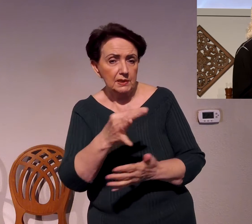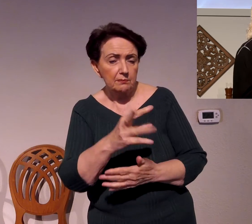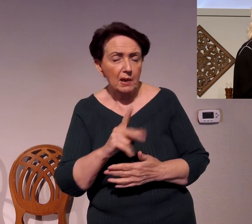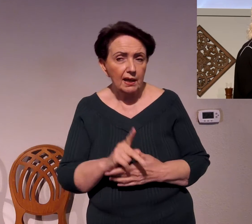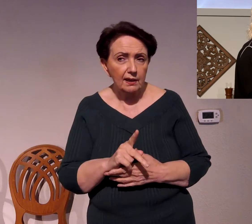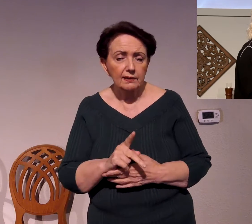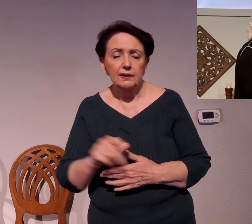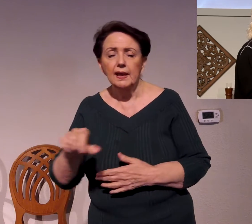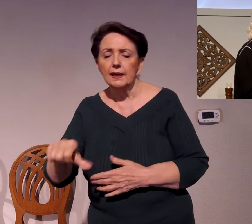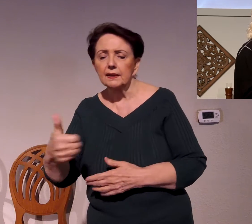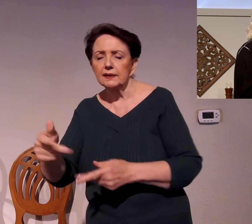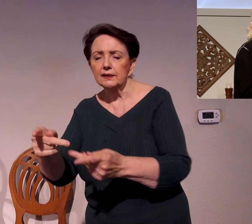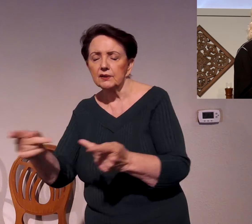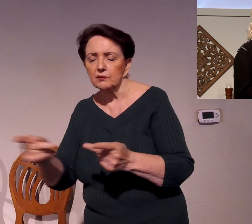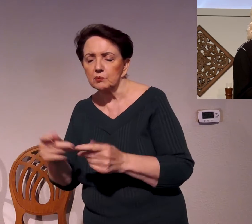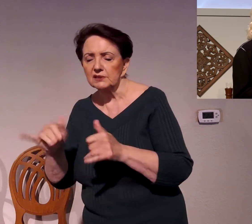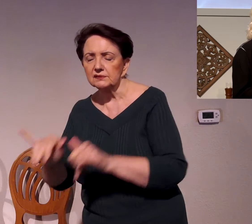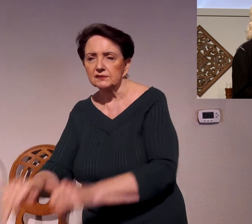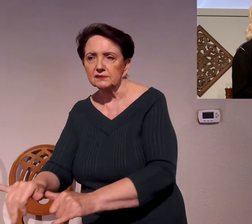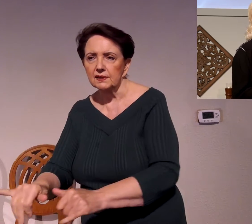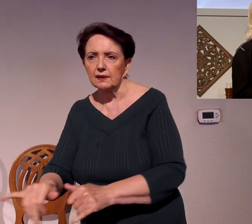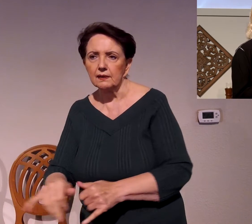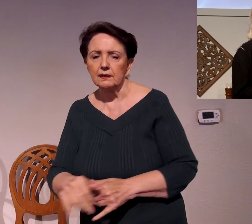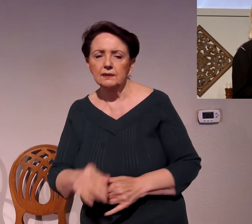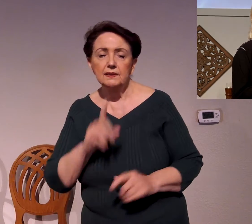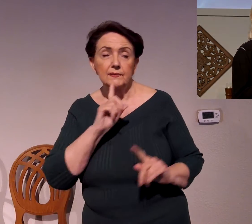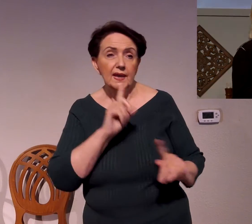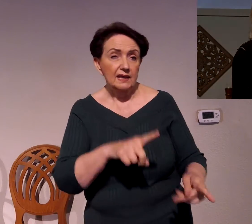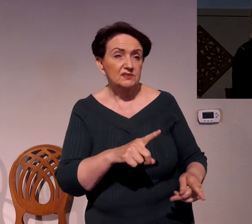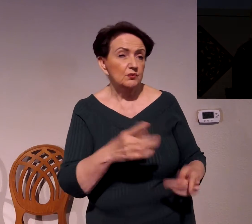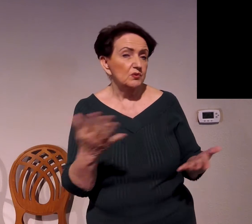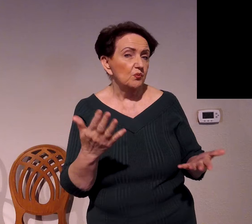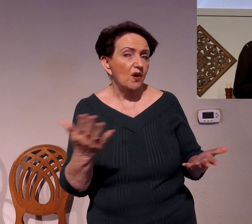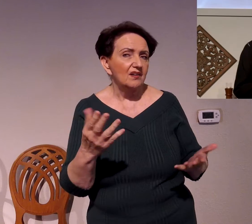place. And the answer to that was no, no, and hell no.